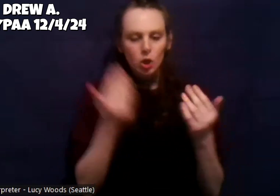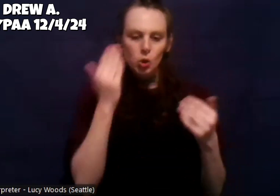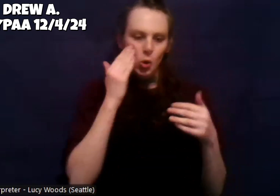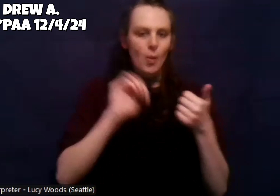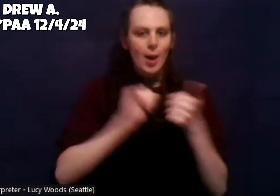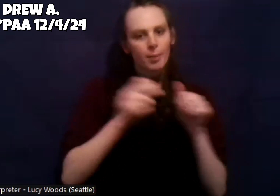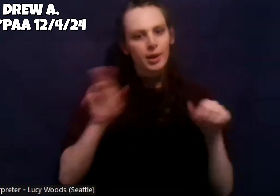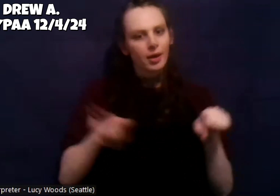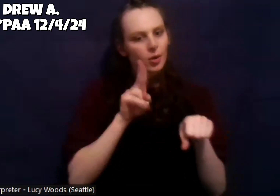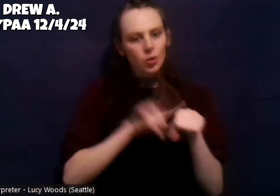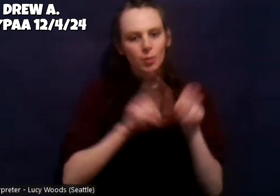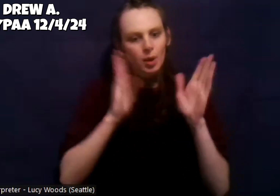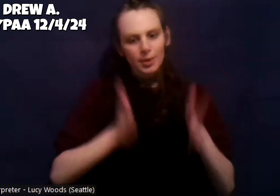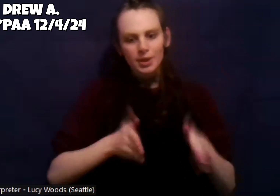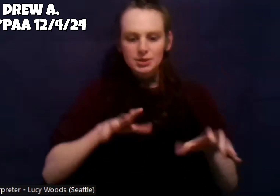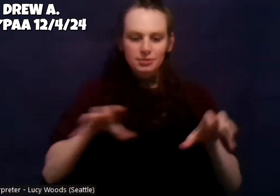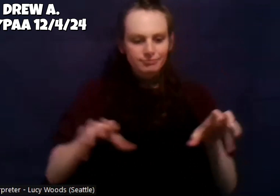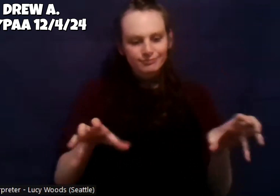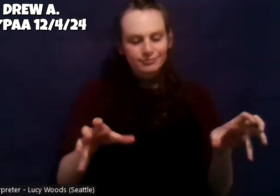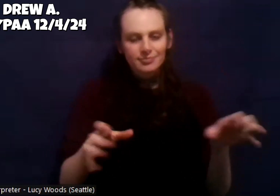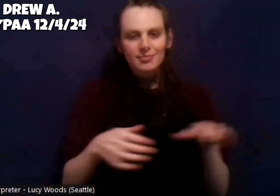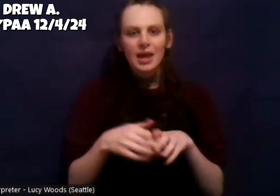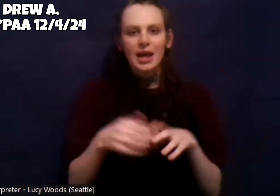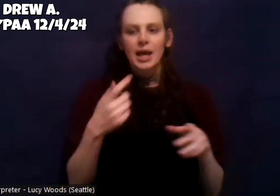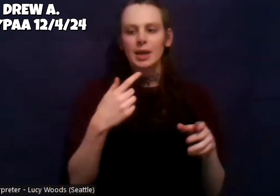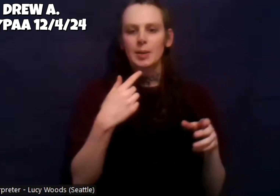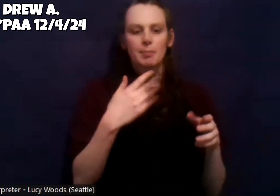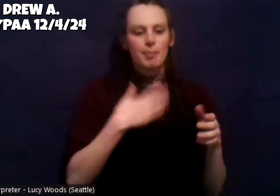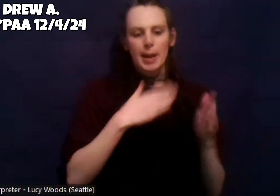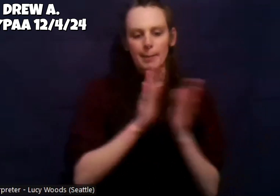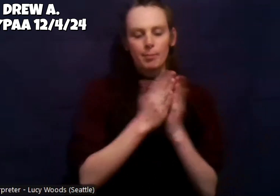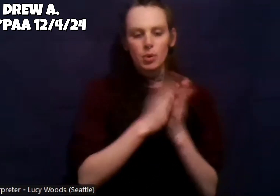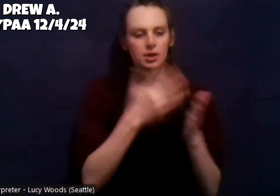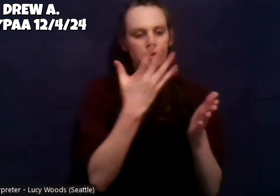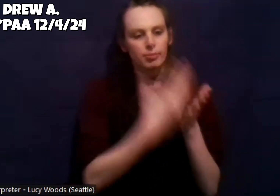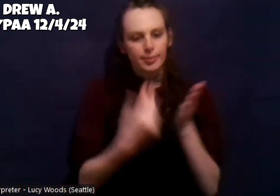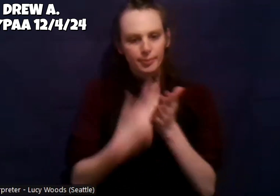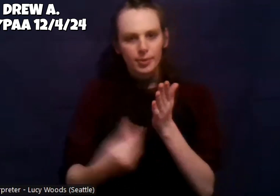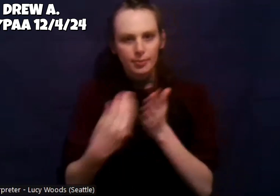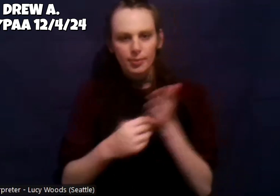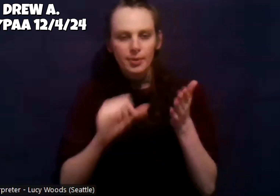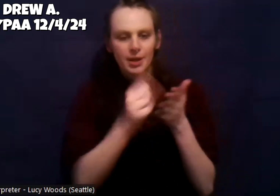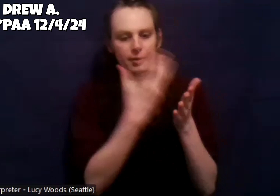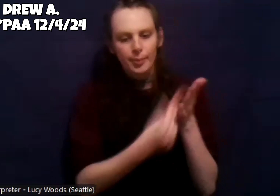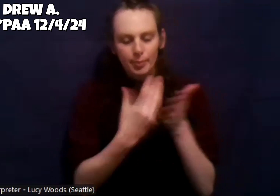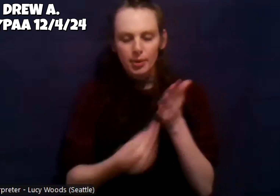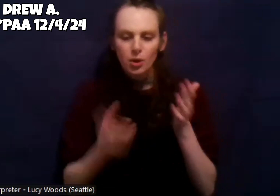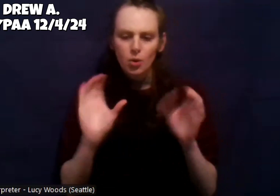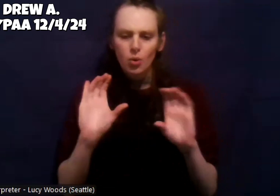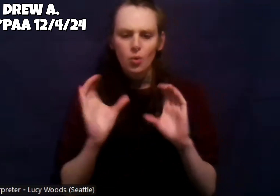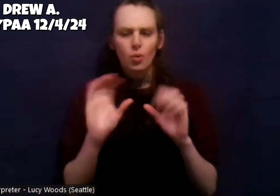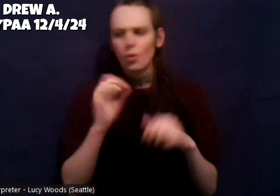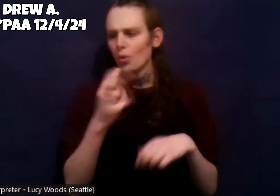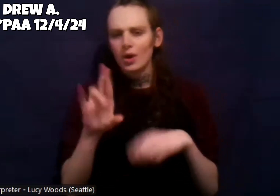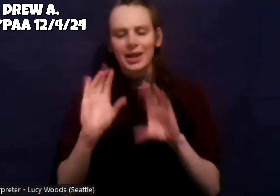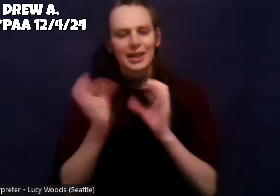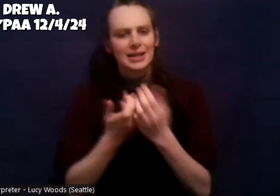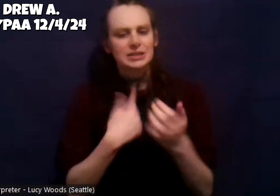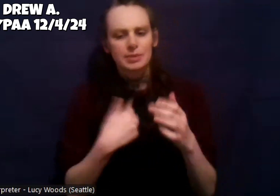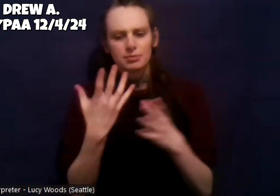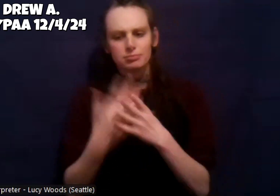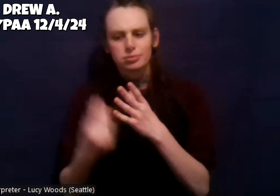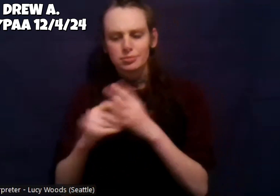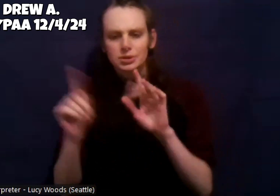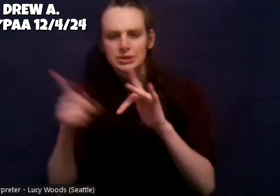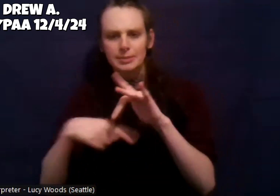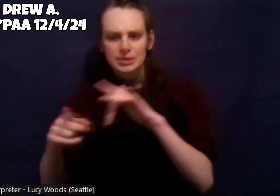my book was missing a few pages or I'd missed a few classes and yeah, and it wasn't too bad until like the